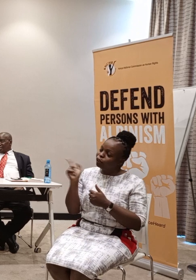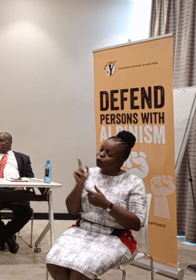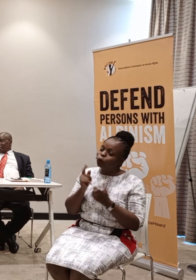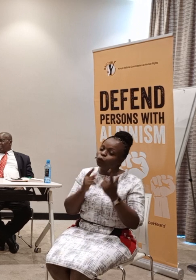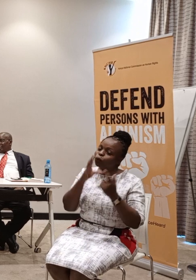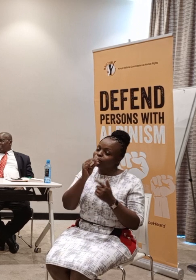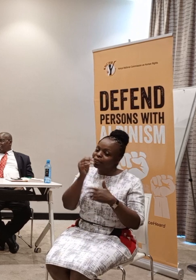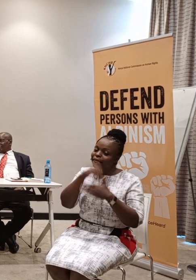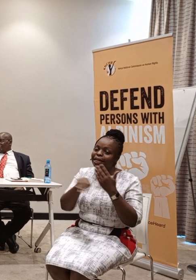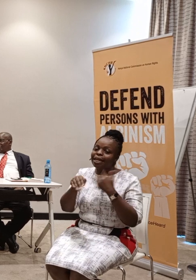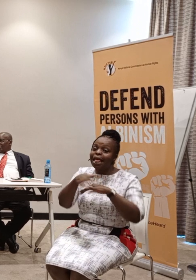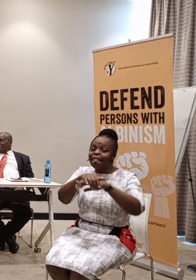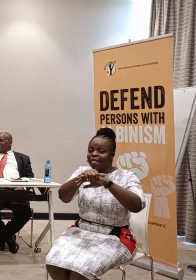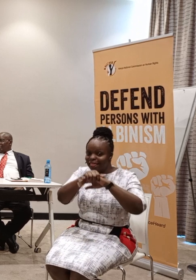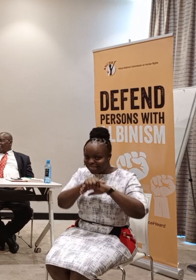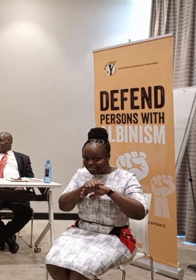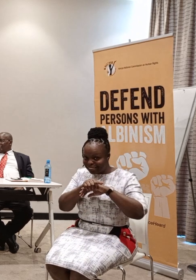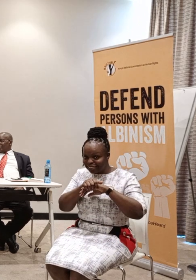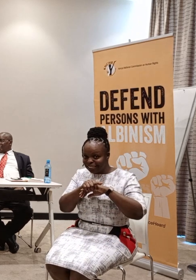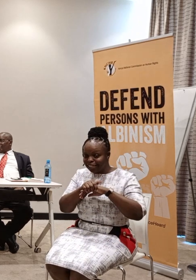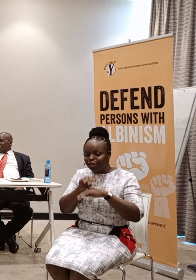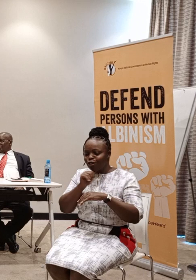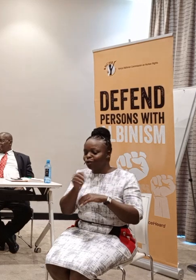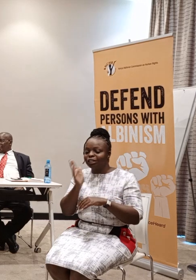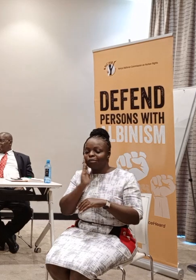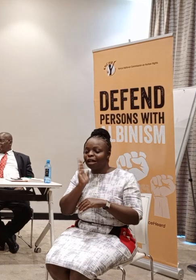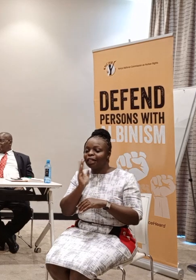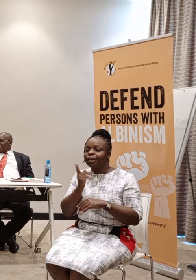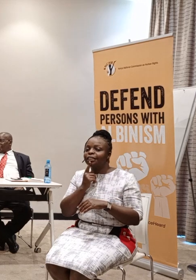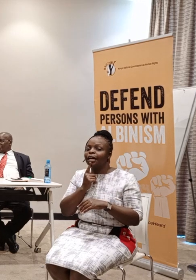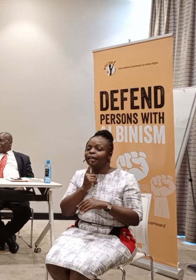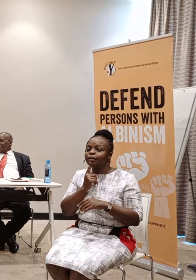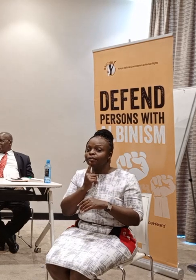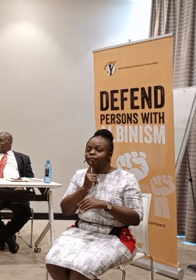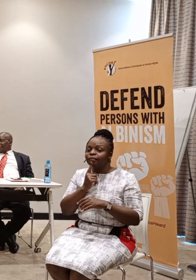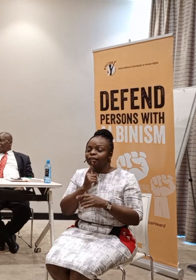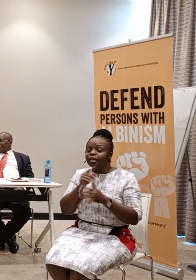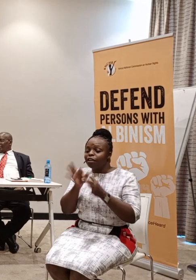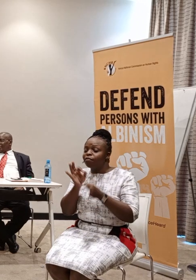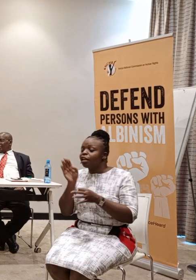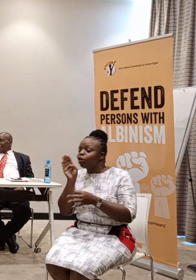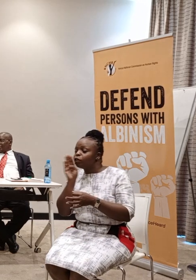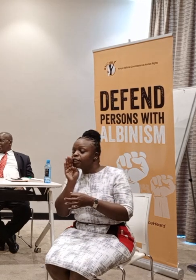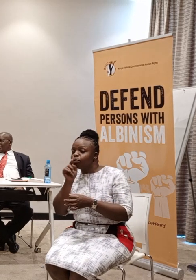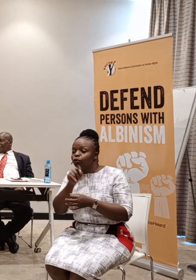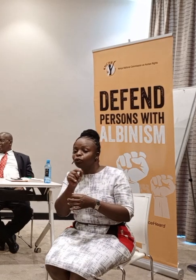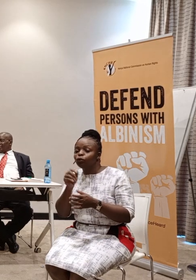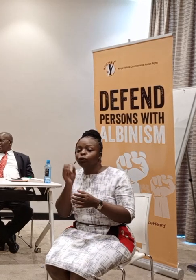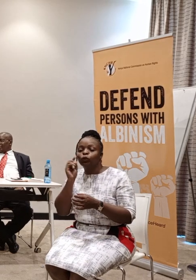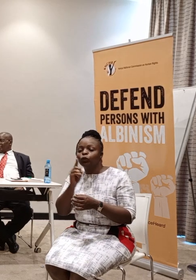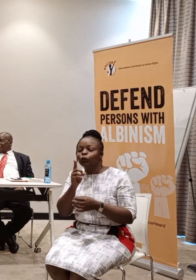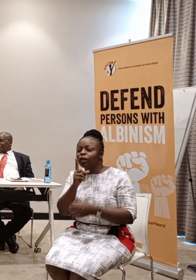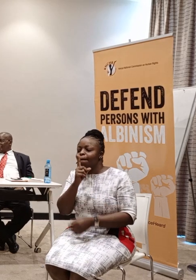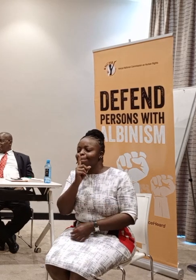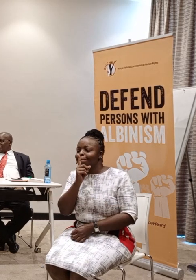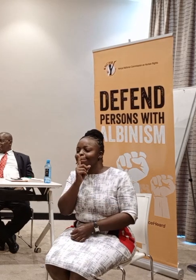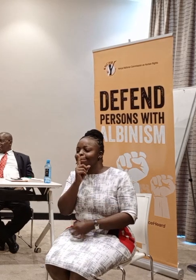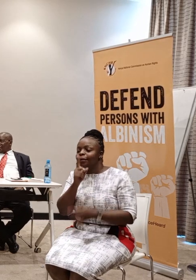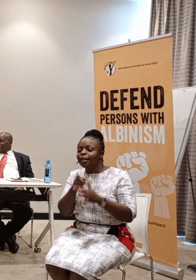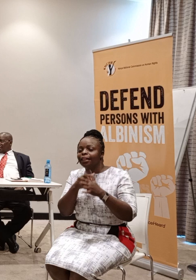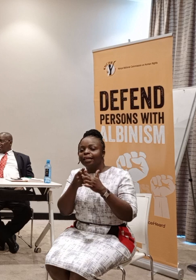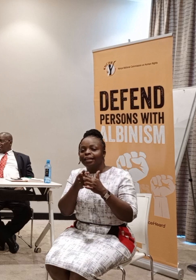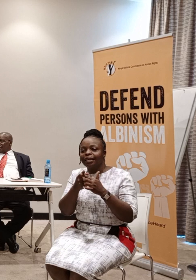Not speak your mother tongue. And if they are saying in you, then you should keep quiet and assume you are hearing nothing. Then when you talk in Kikuyu, they